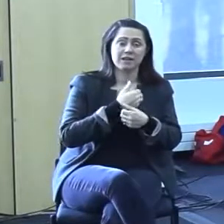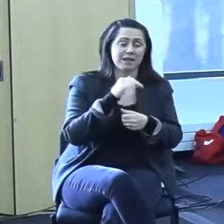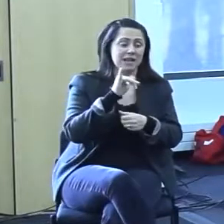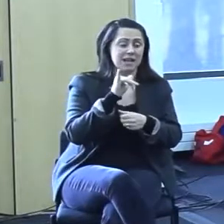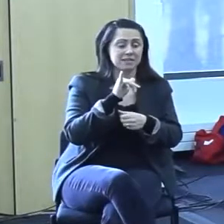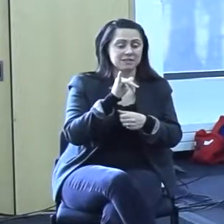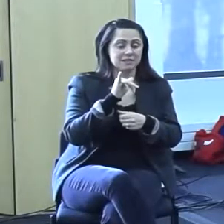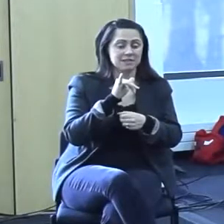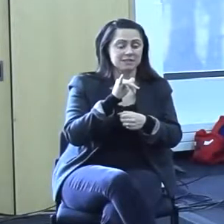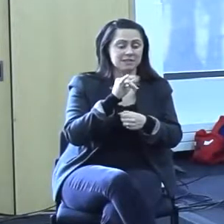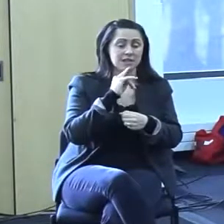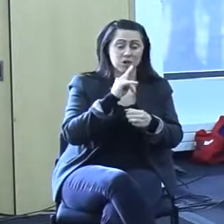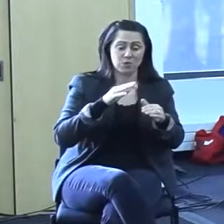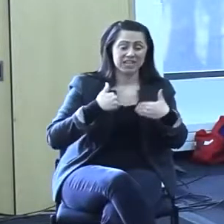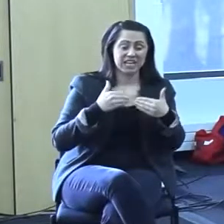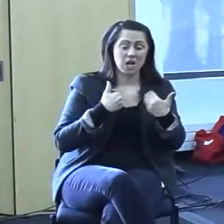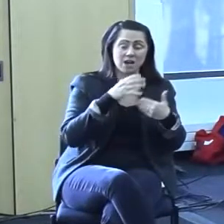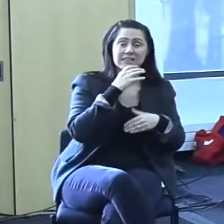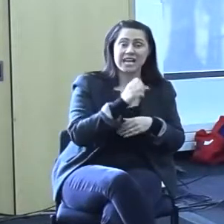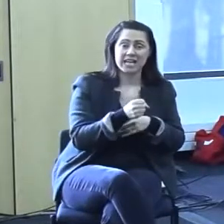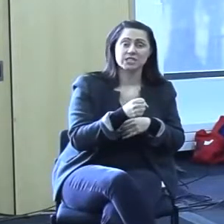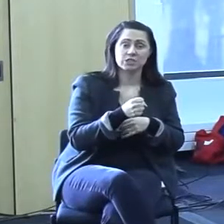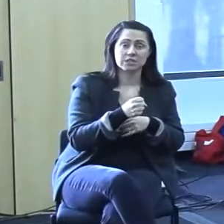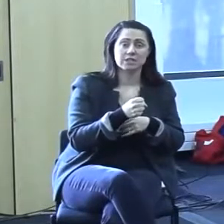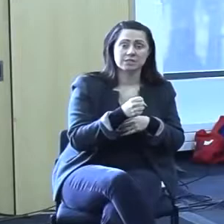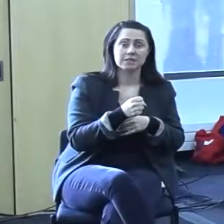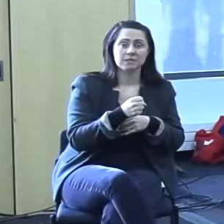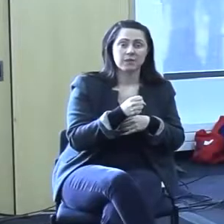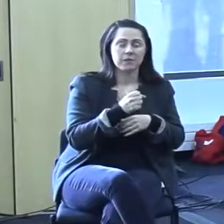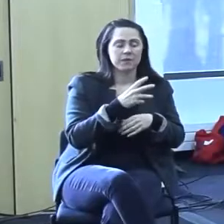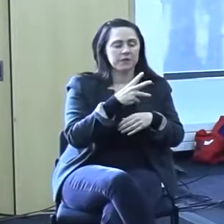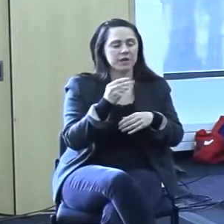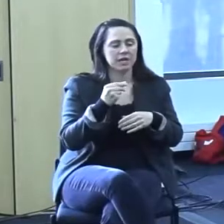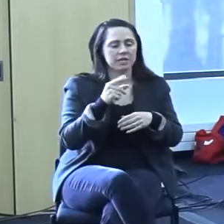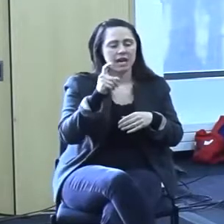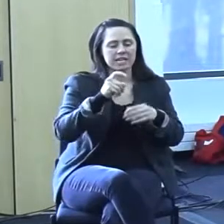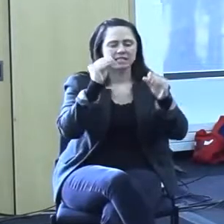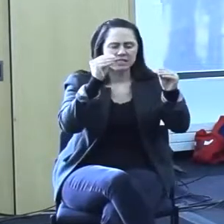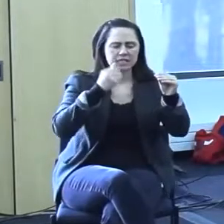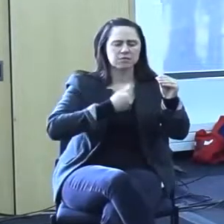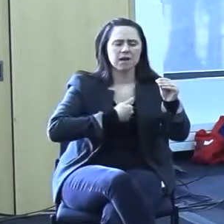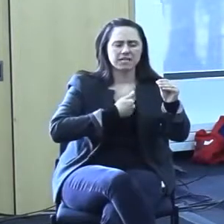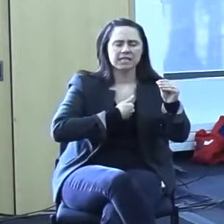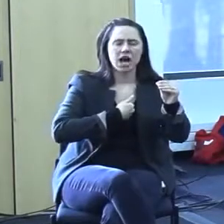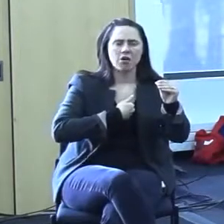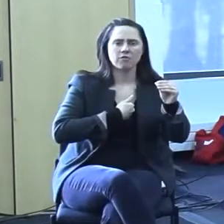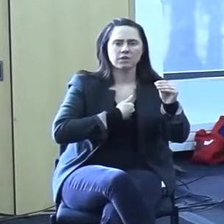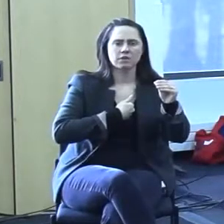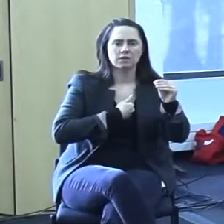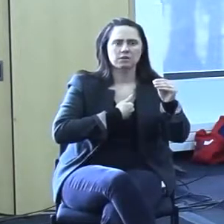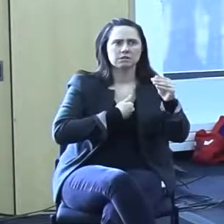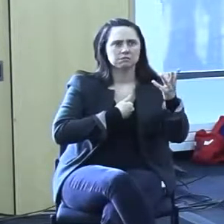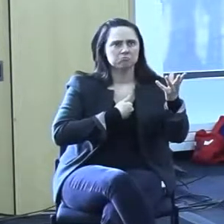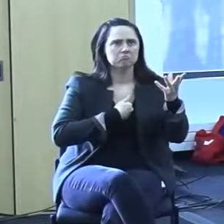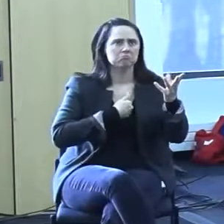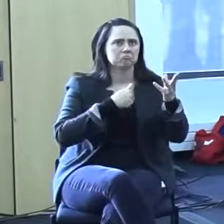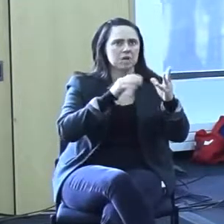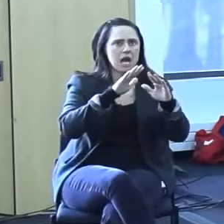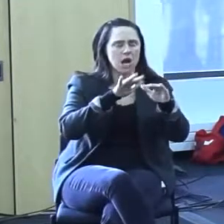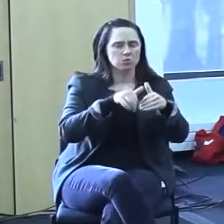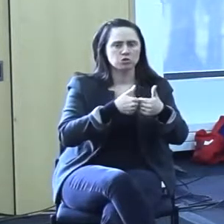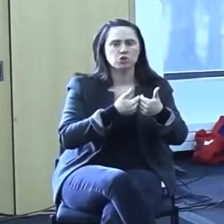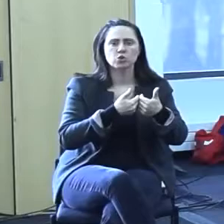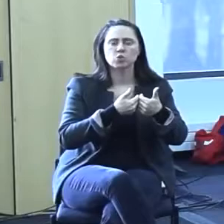a really young age. Um, and I had to teach myself how